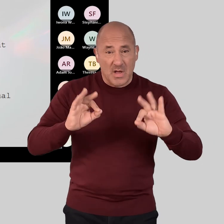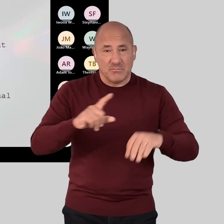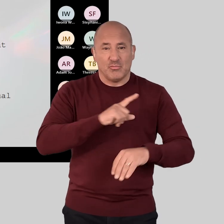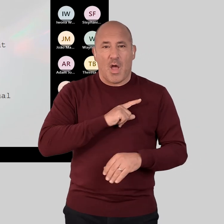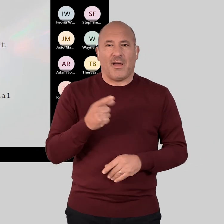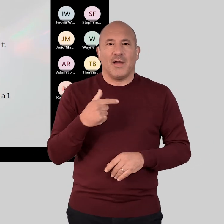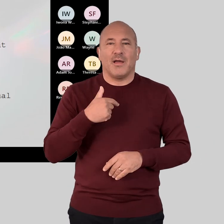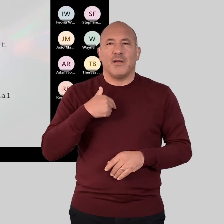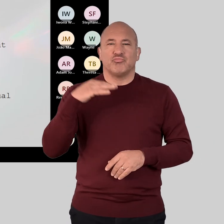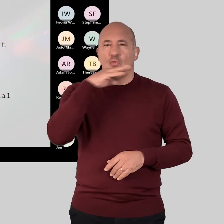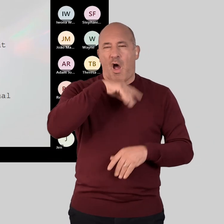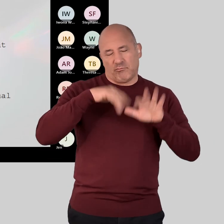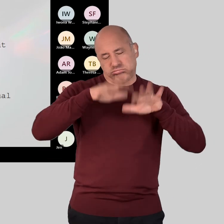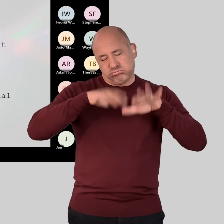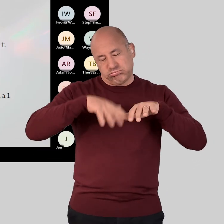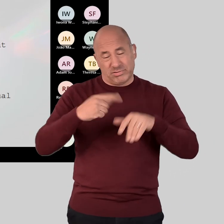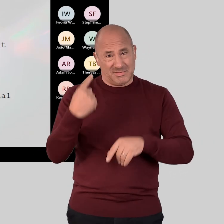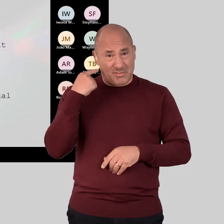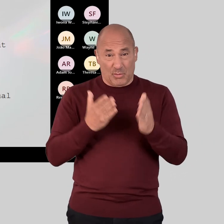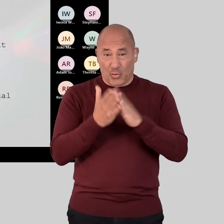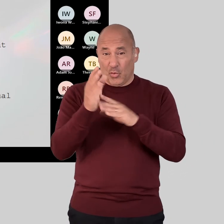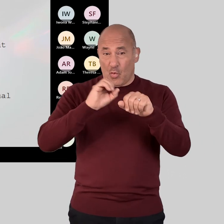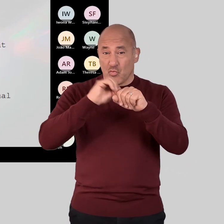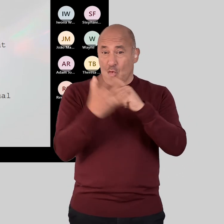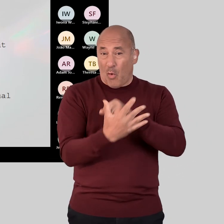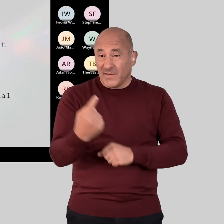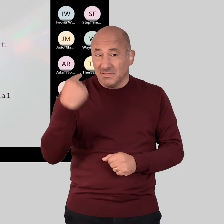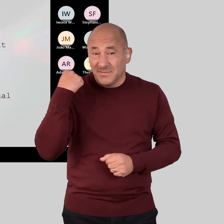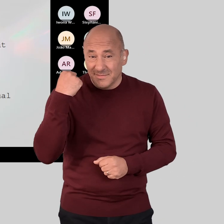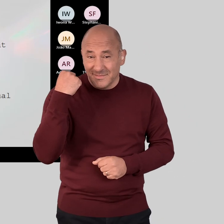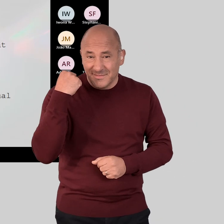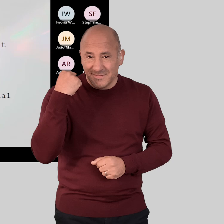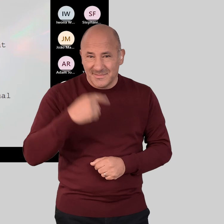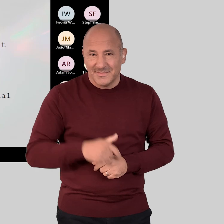norms shape the way that dance is owned.